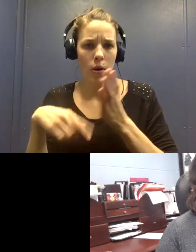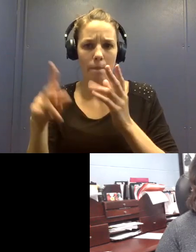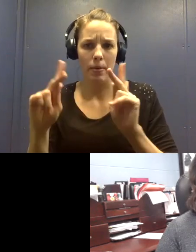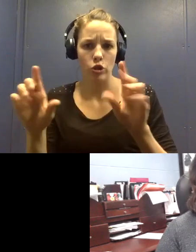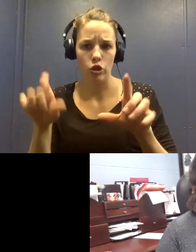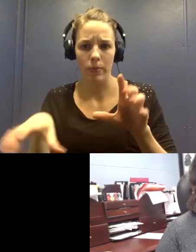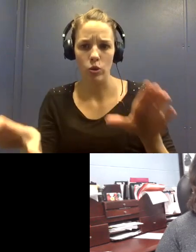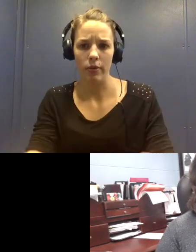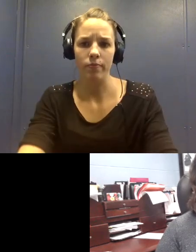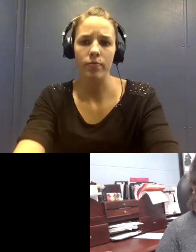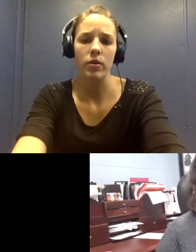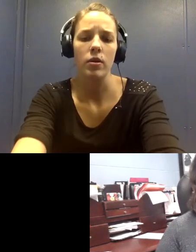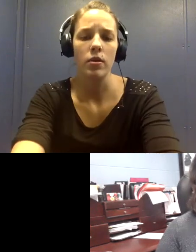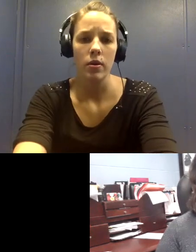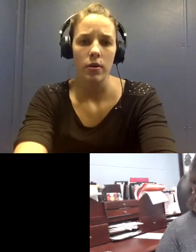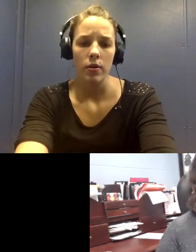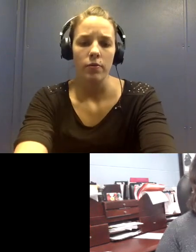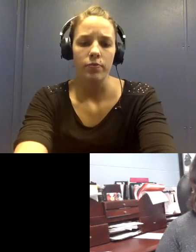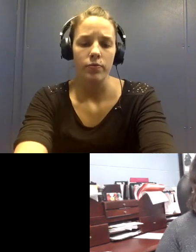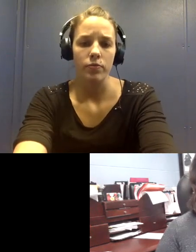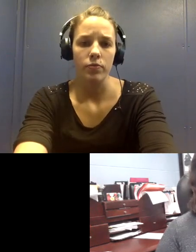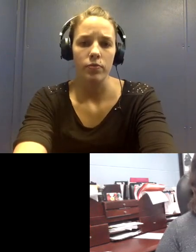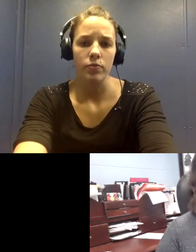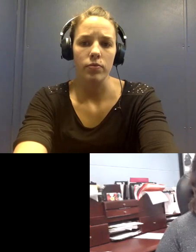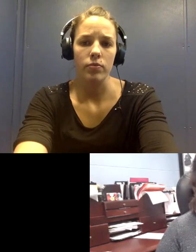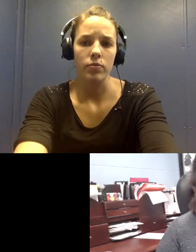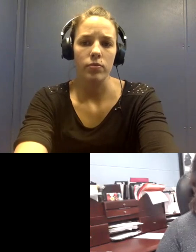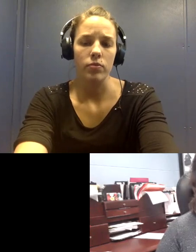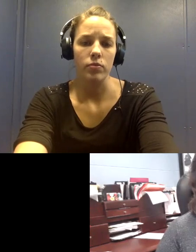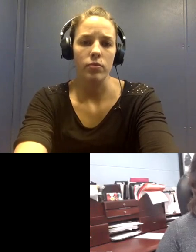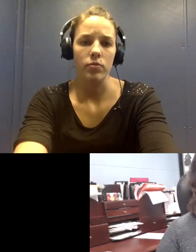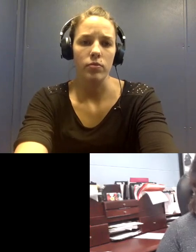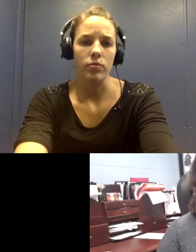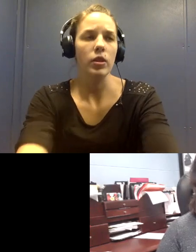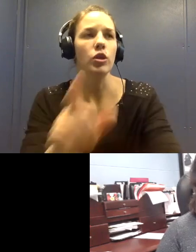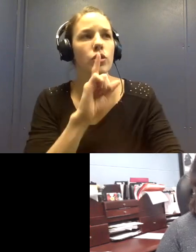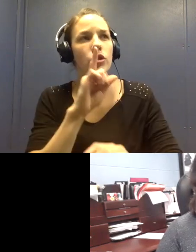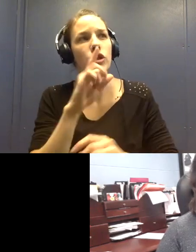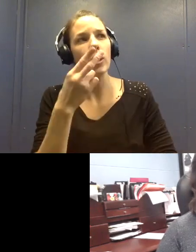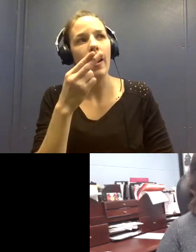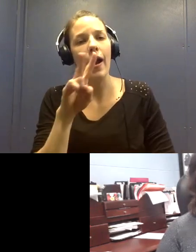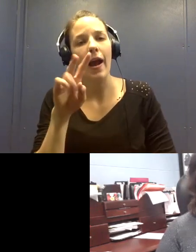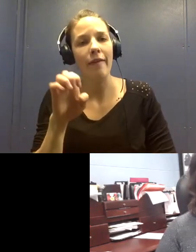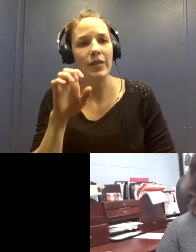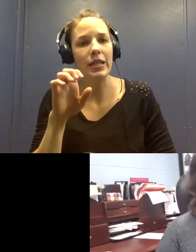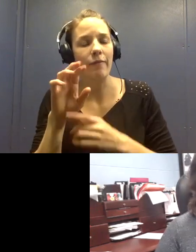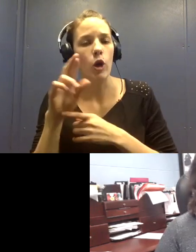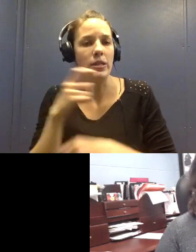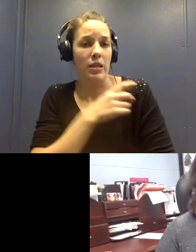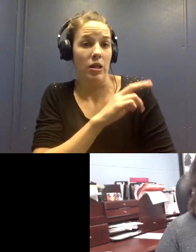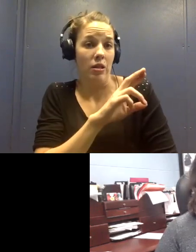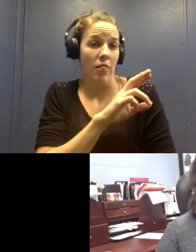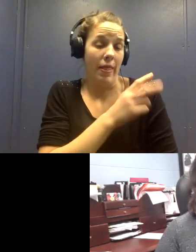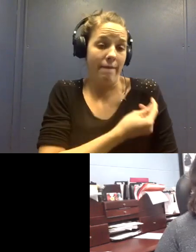doing? Sure. So the vaccine that is going to the Hy-Vee pharmacies does not come through the local